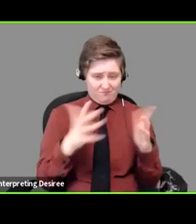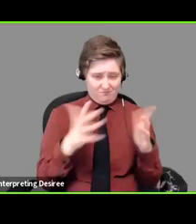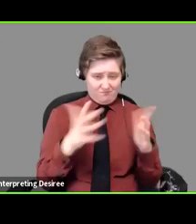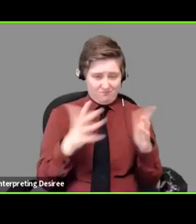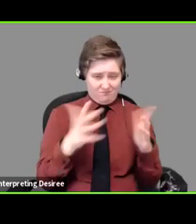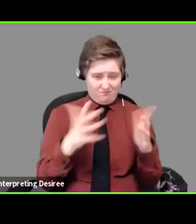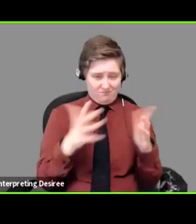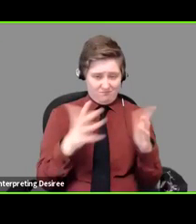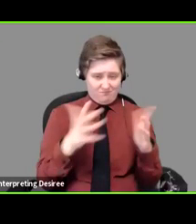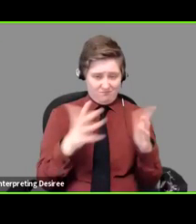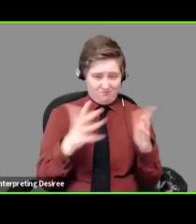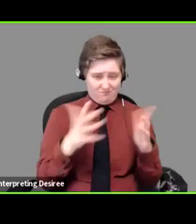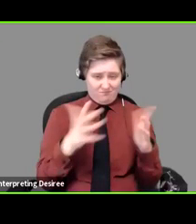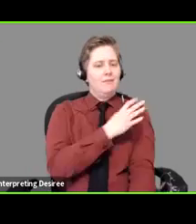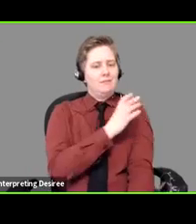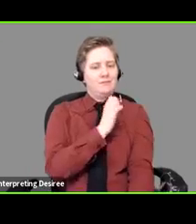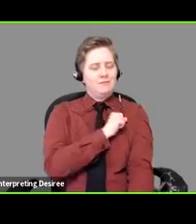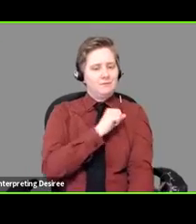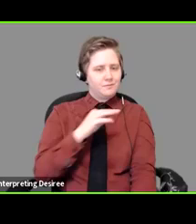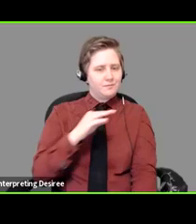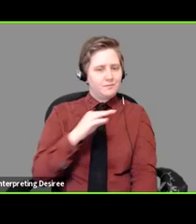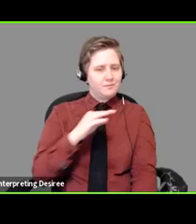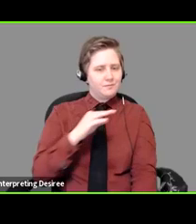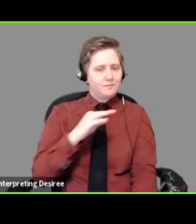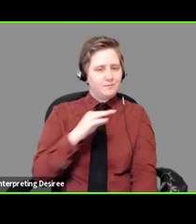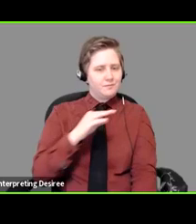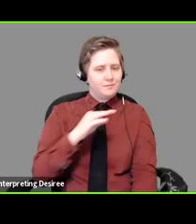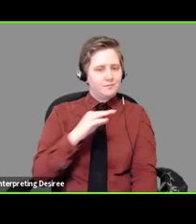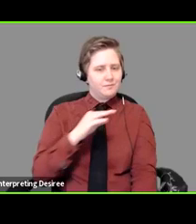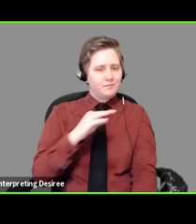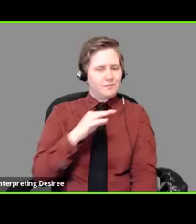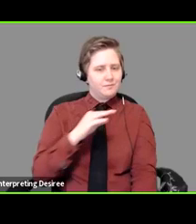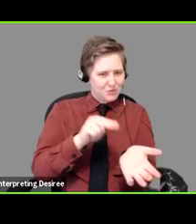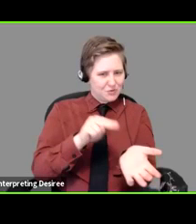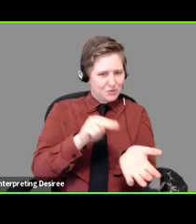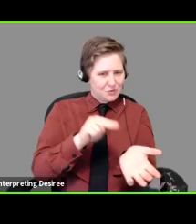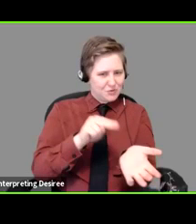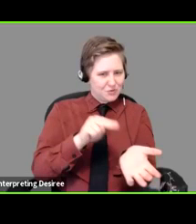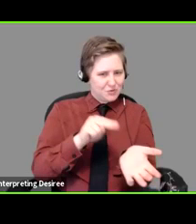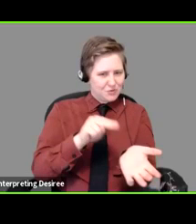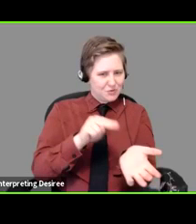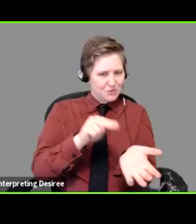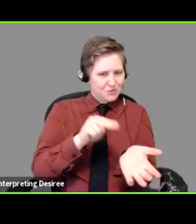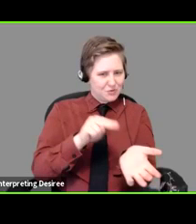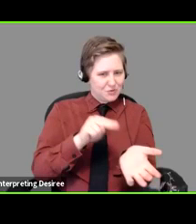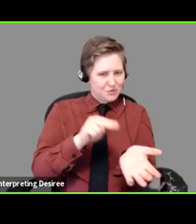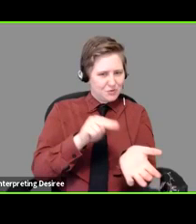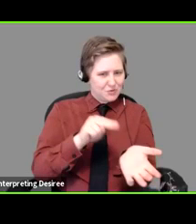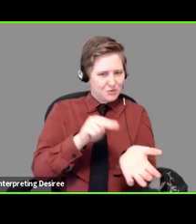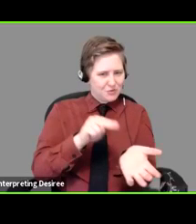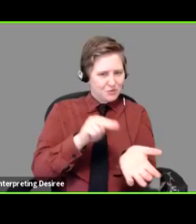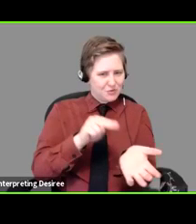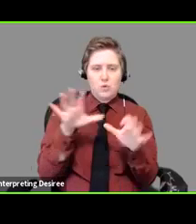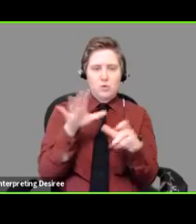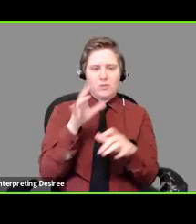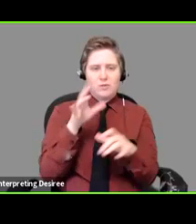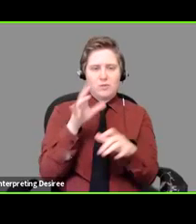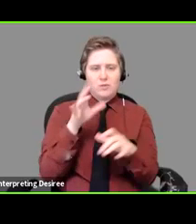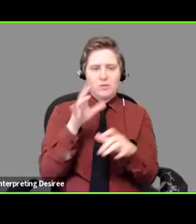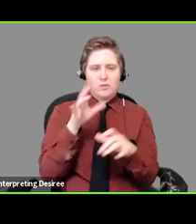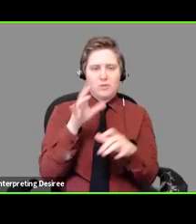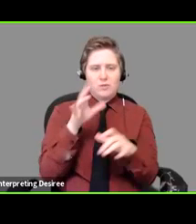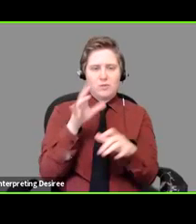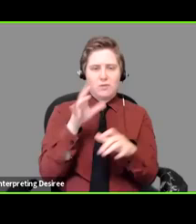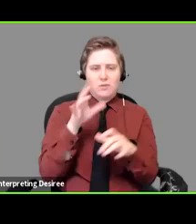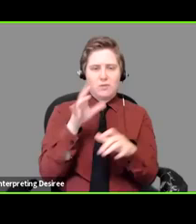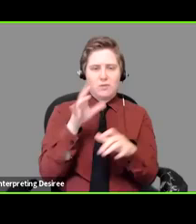faculty and clinical instructors in nursing will then work with the students to basically do mock interviews, to practice so that the